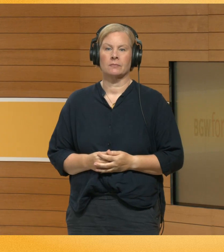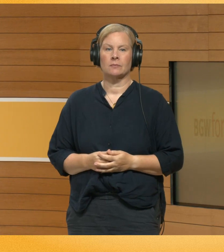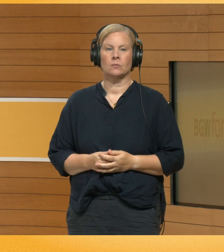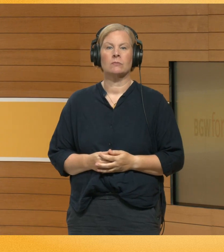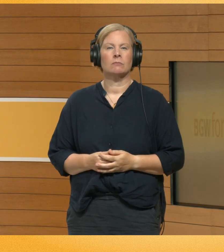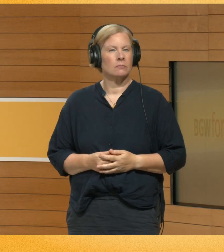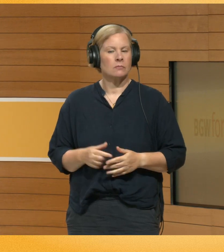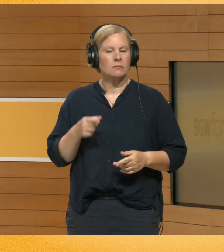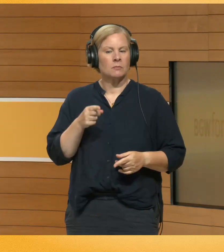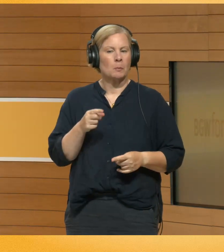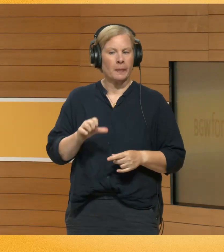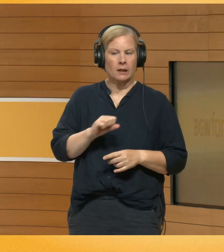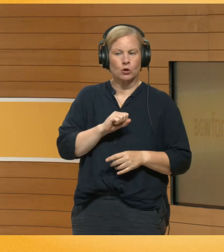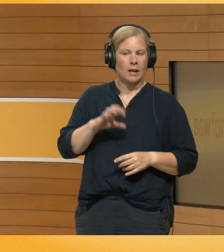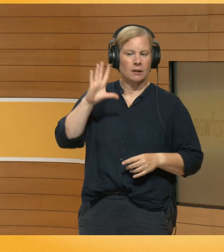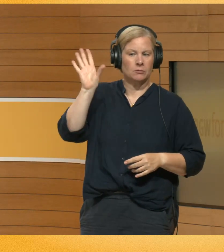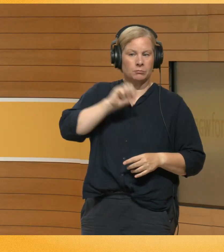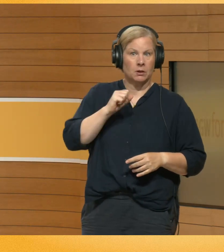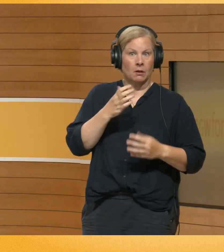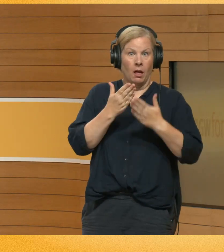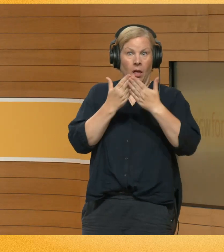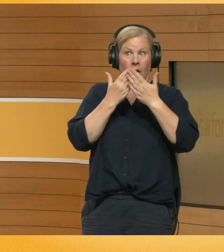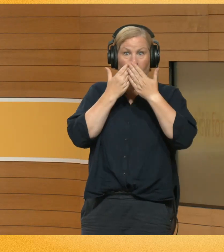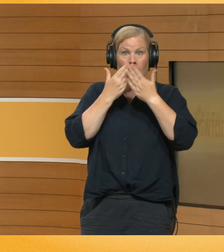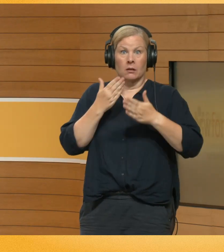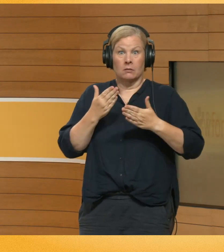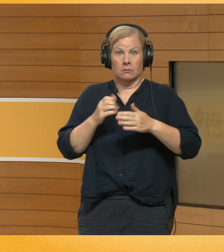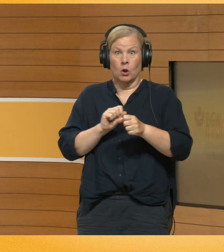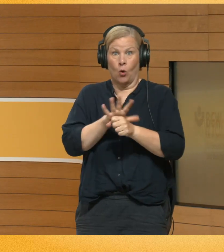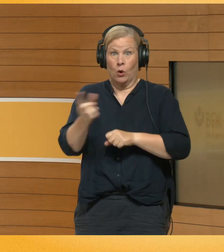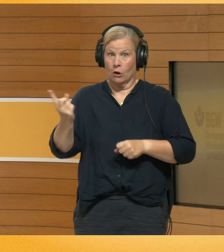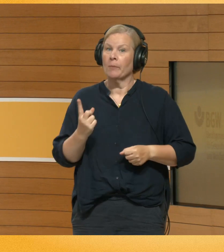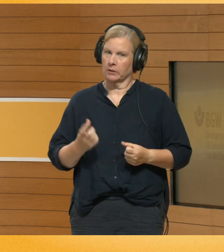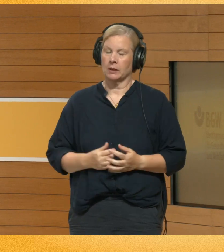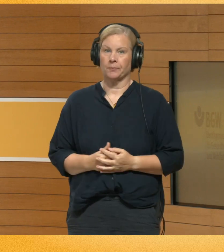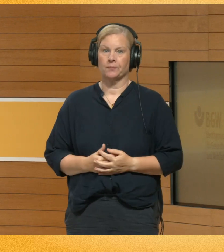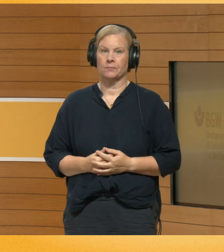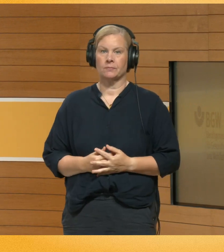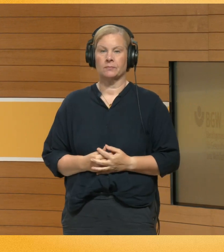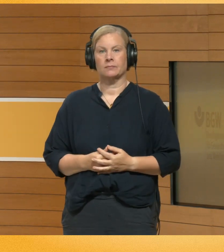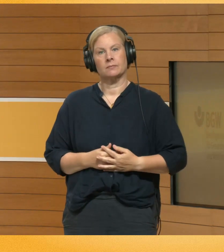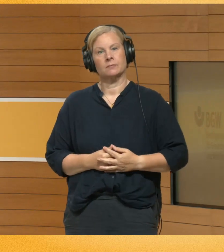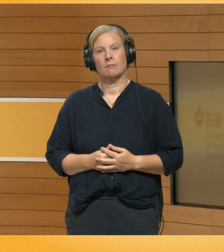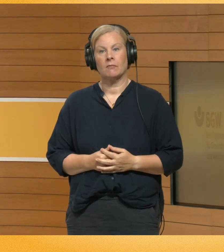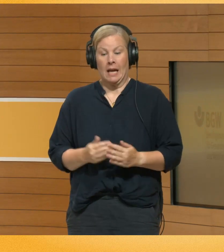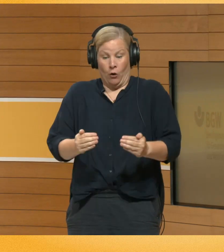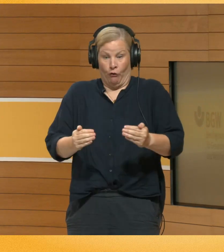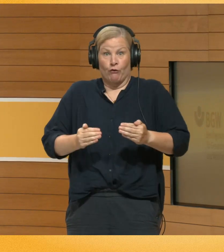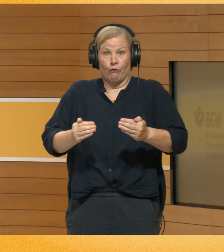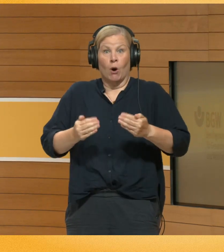measures was the purchasing of ambulances for all